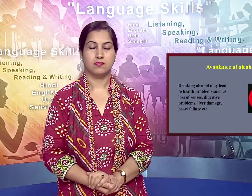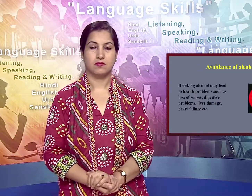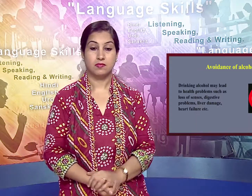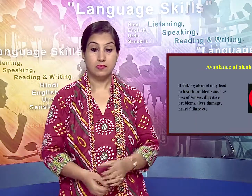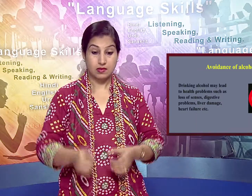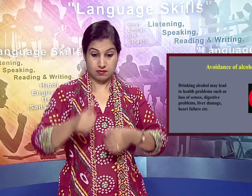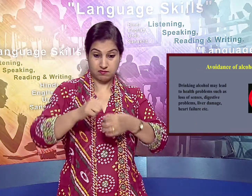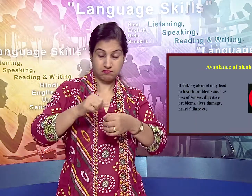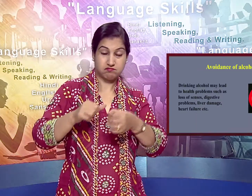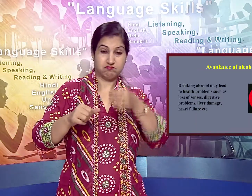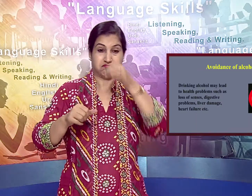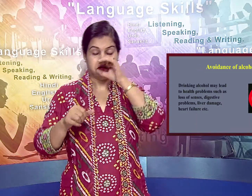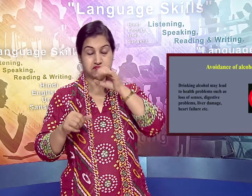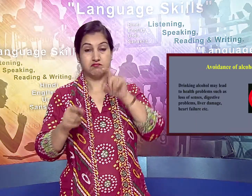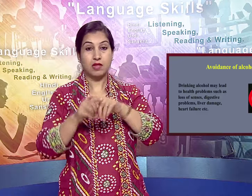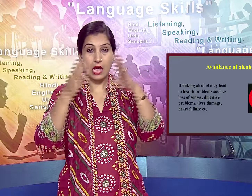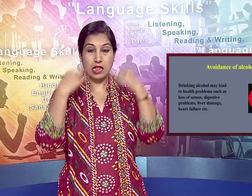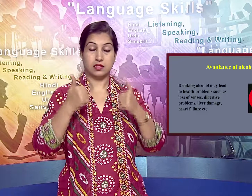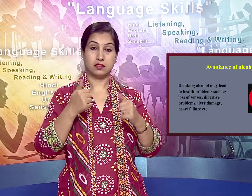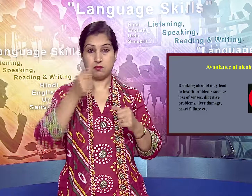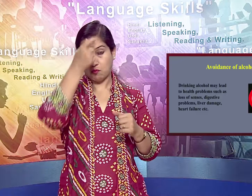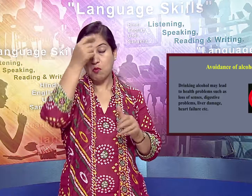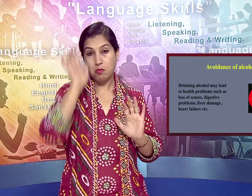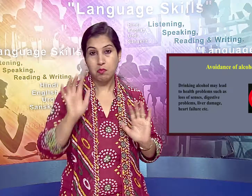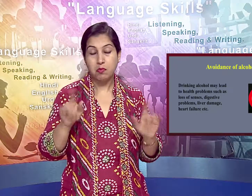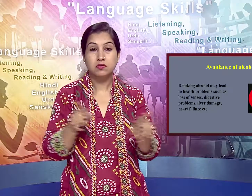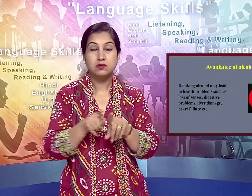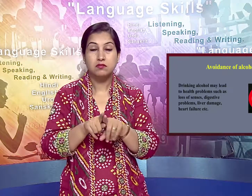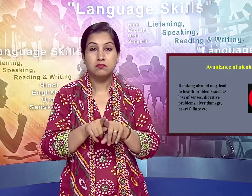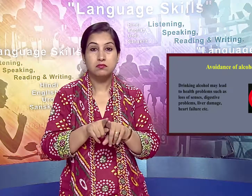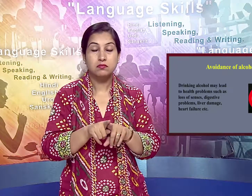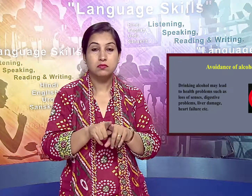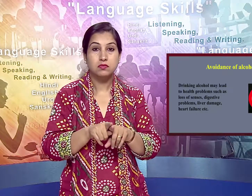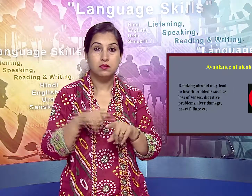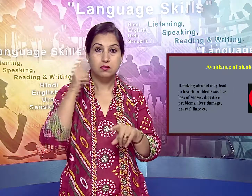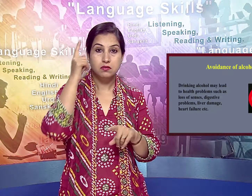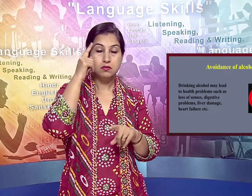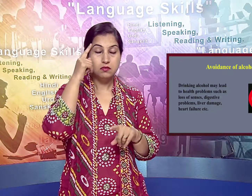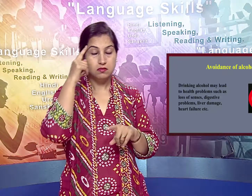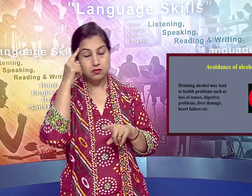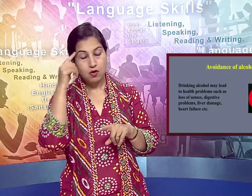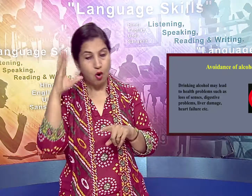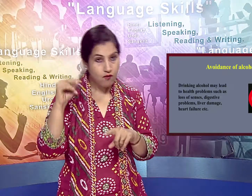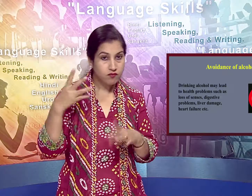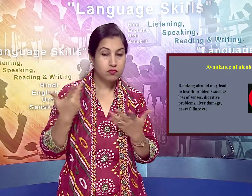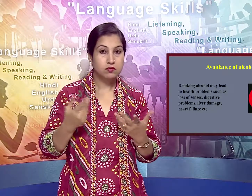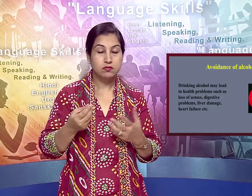Drinking alcohol may lead to health problems such as loss of senses,